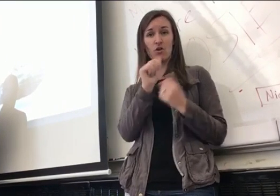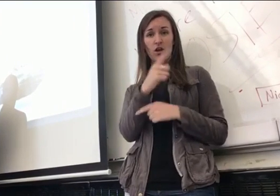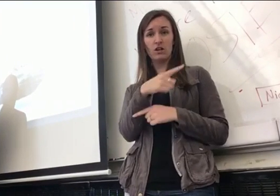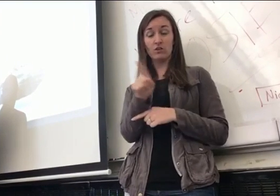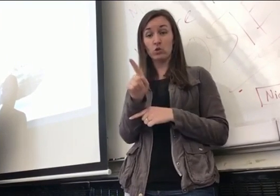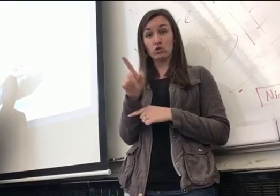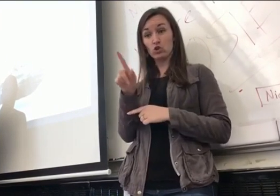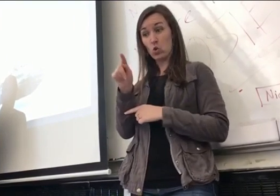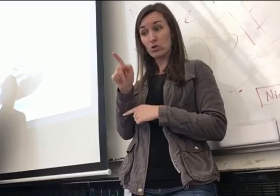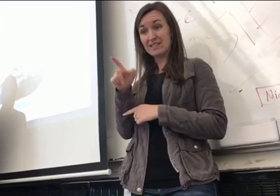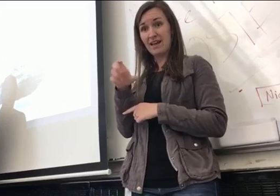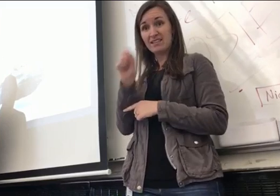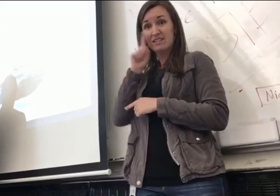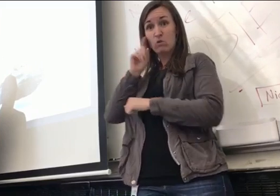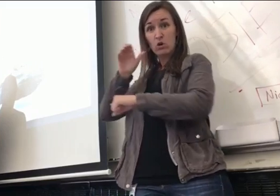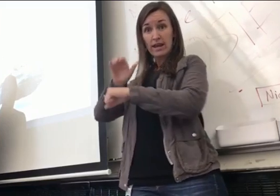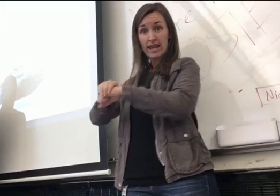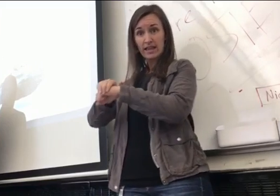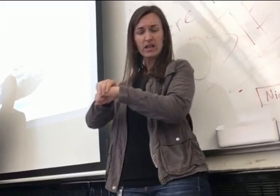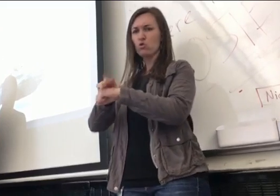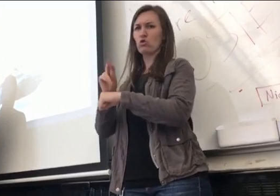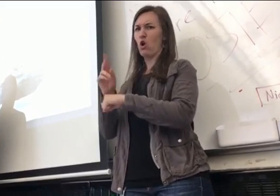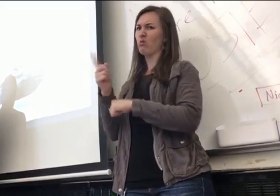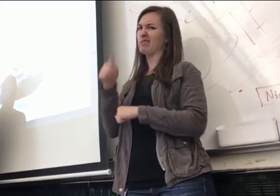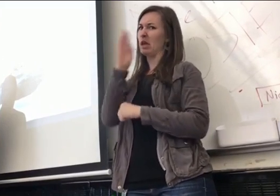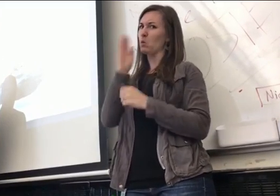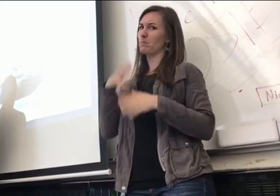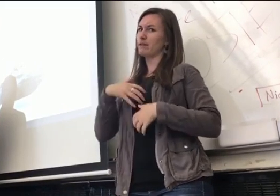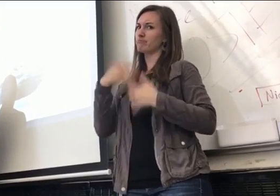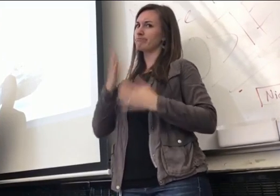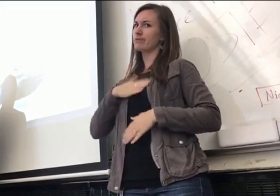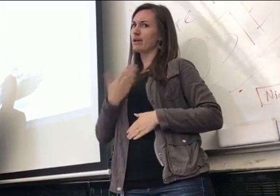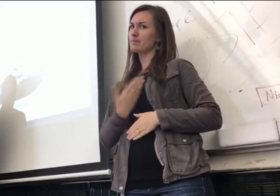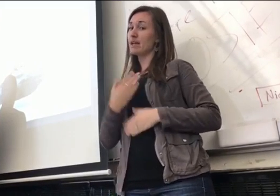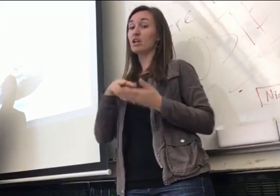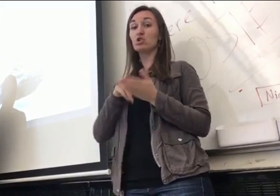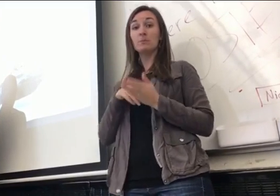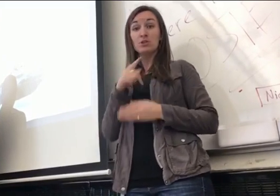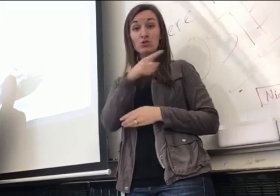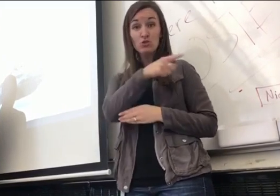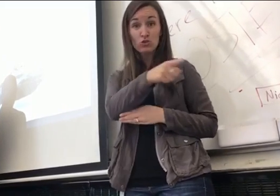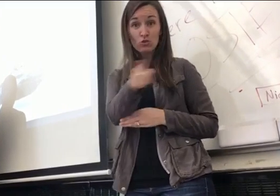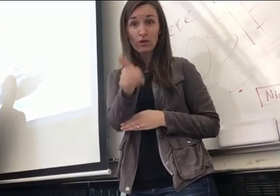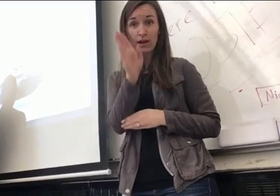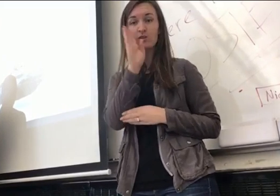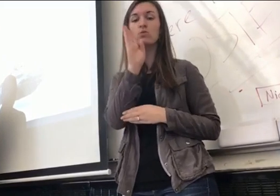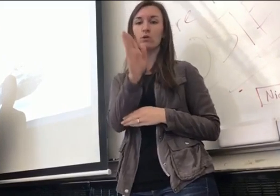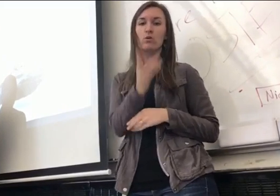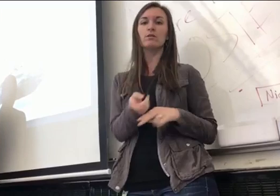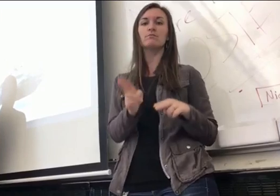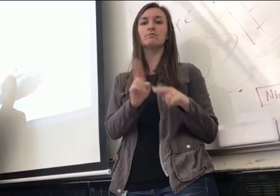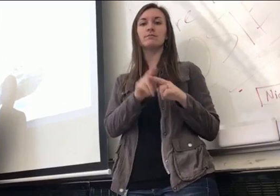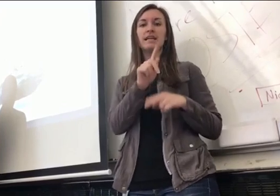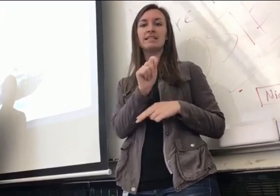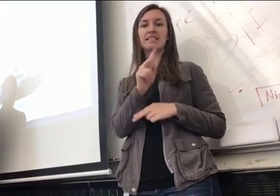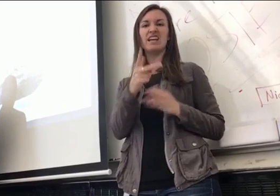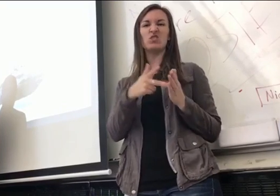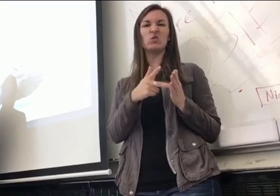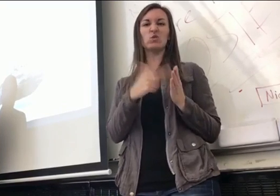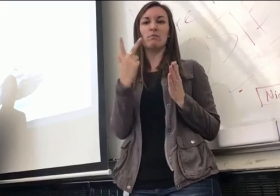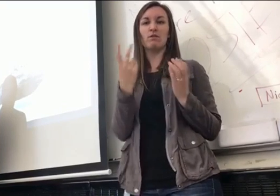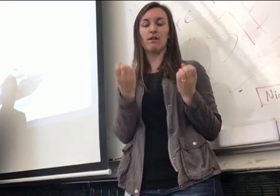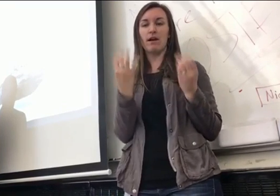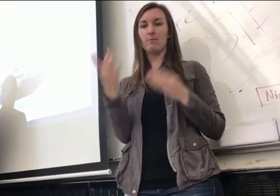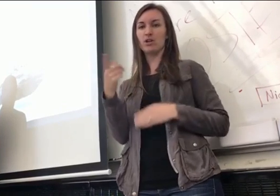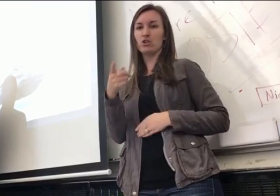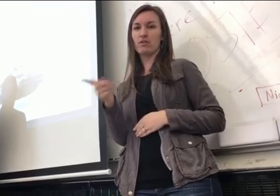England, because England would be really mad if we did that. So we're only going to tax you guys triple the amount that we would have if we had done everybody in the whole colony